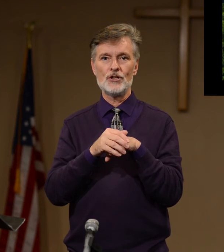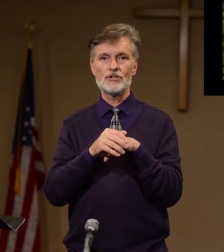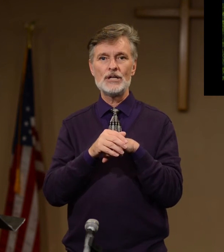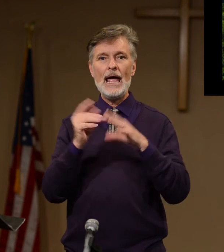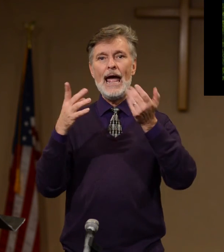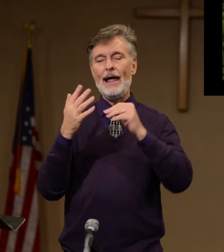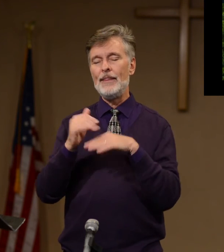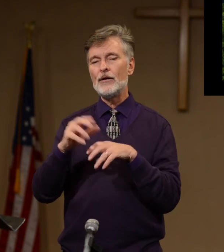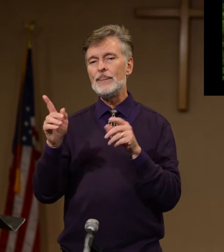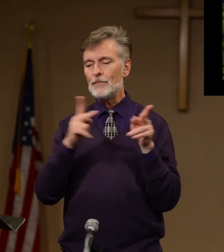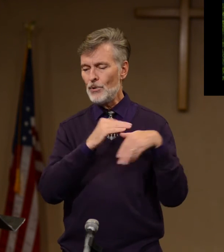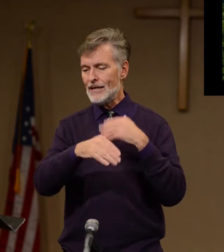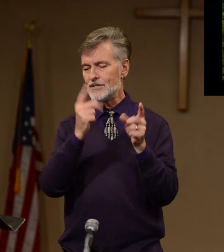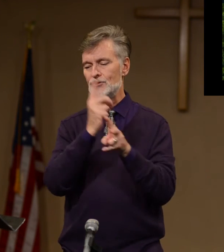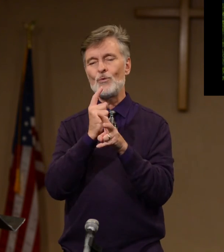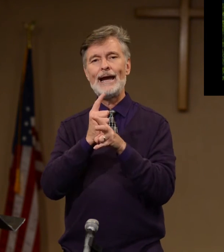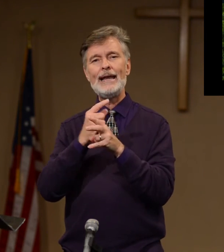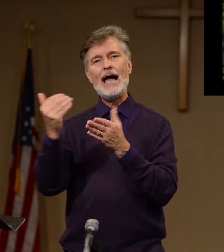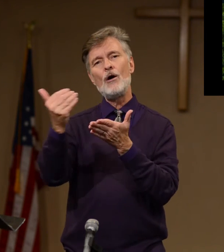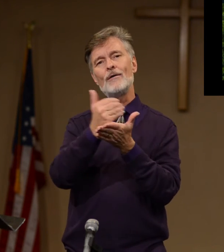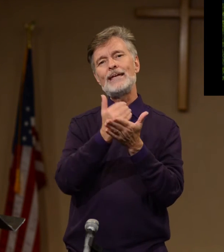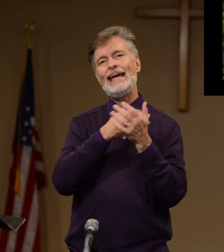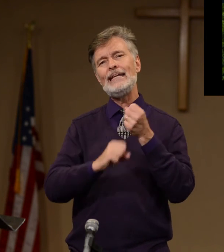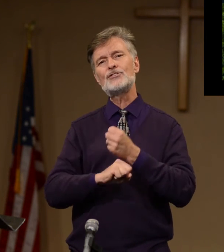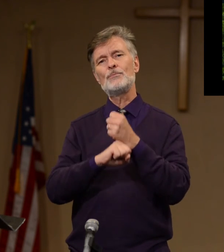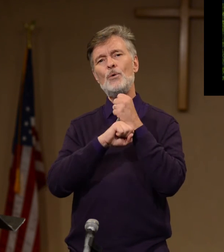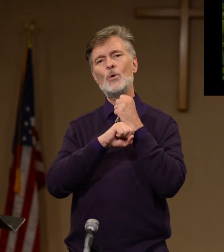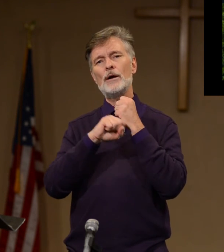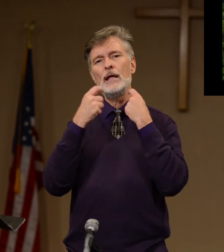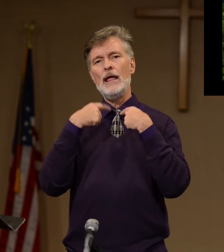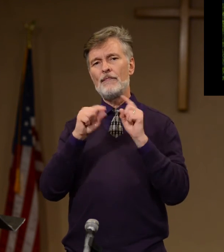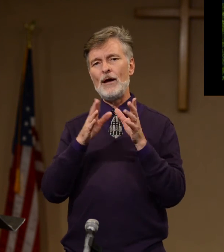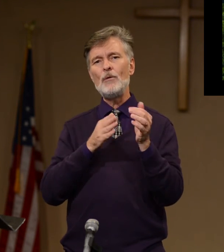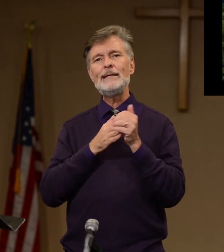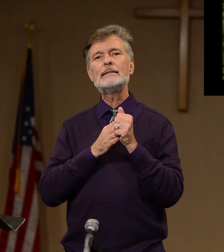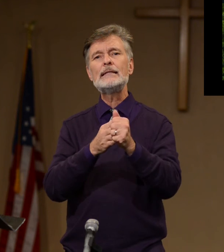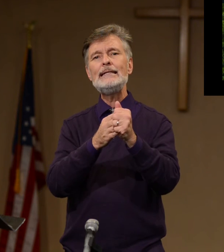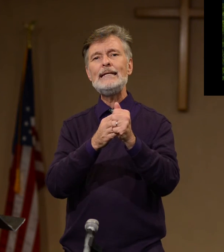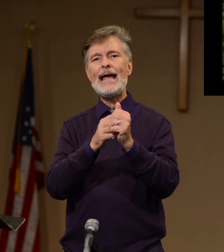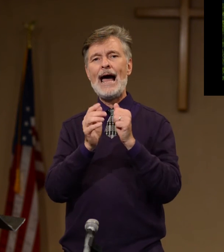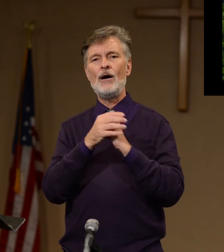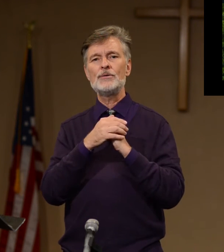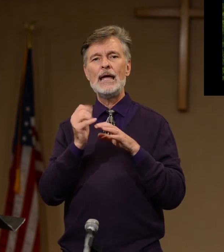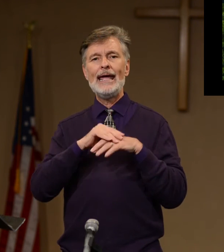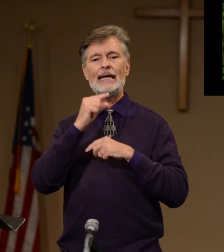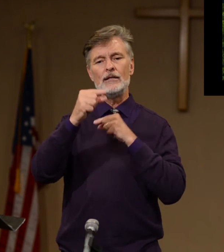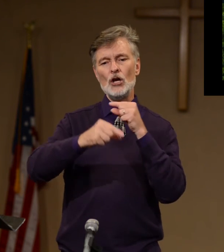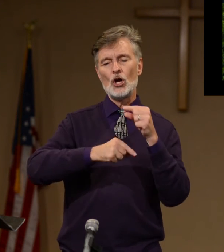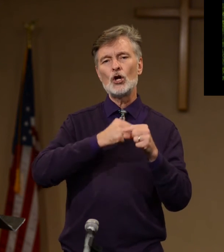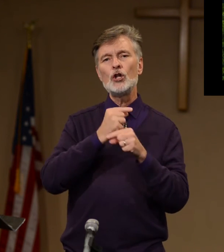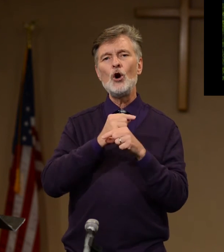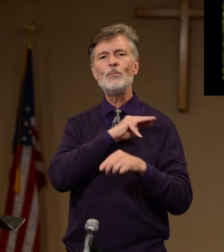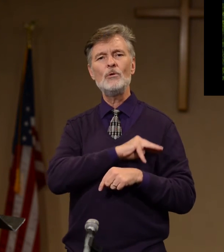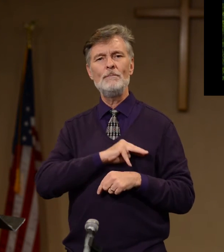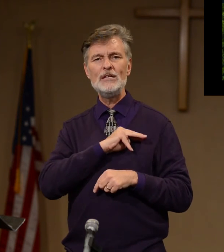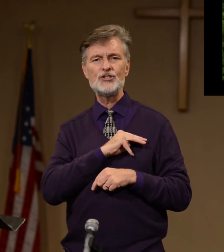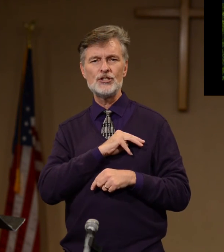church. And they're in the process right now of gaining support. They will be leading out in global